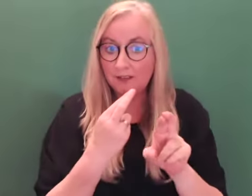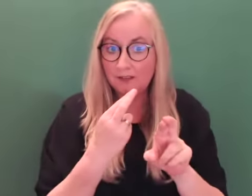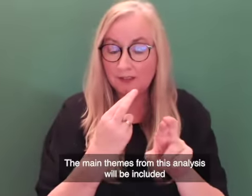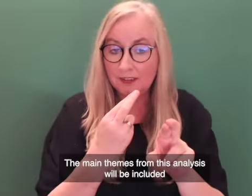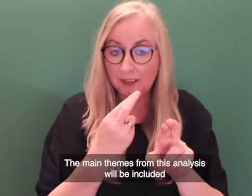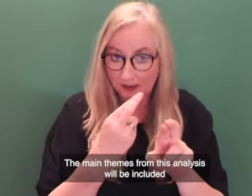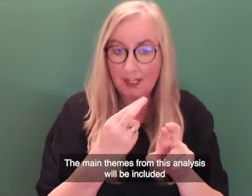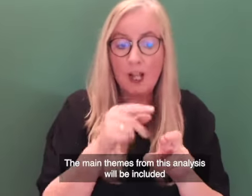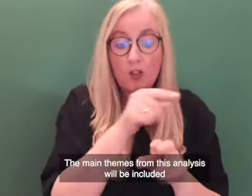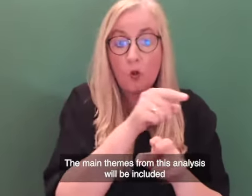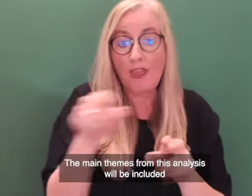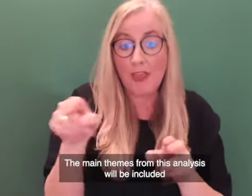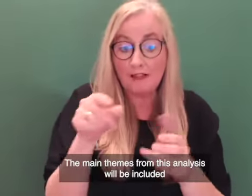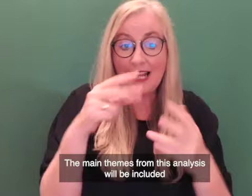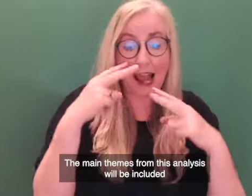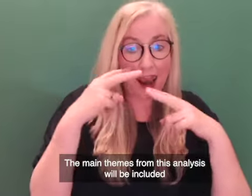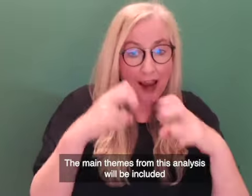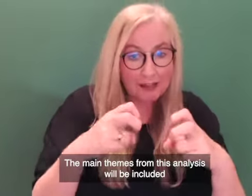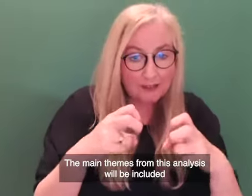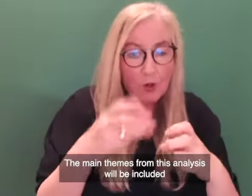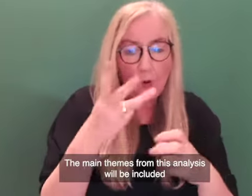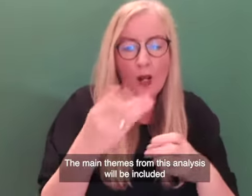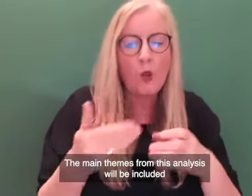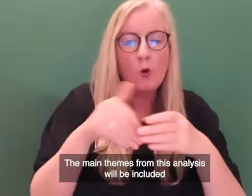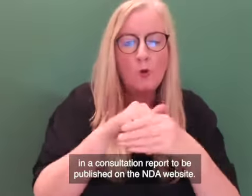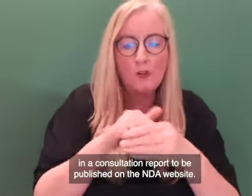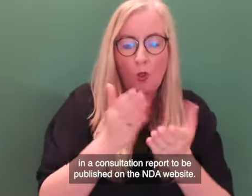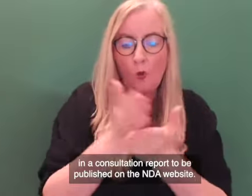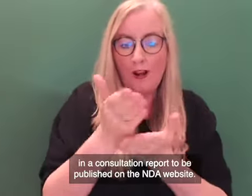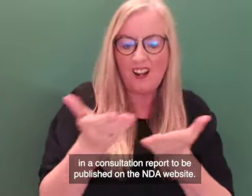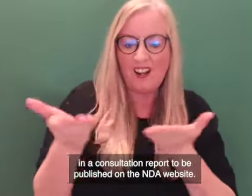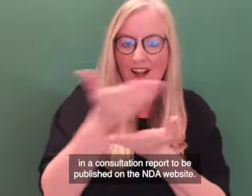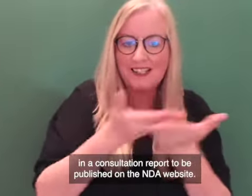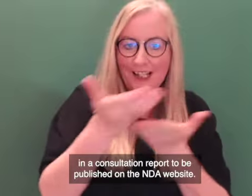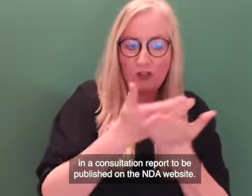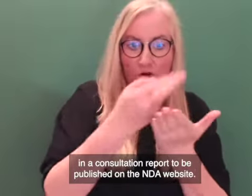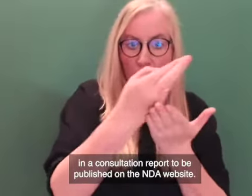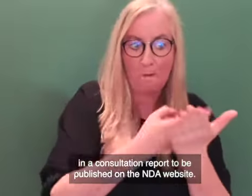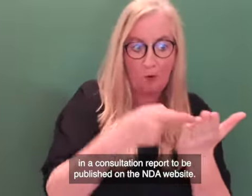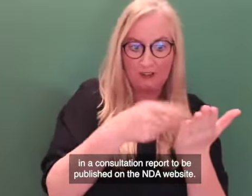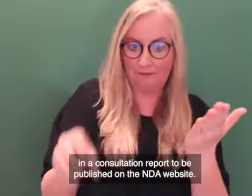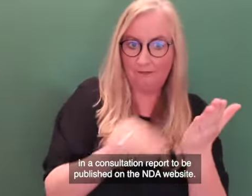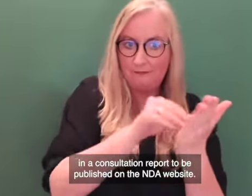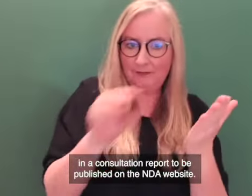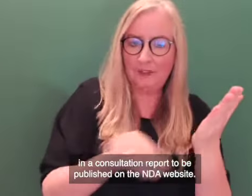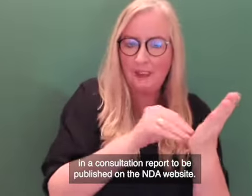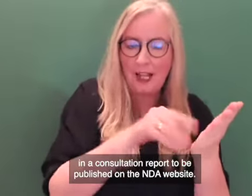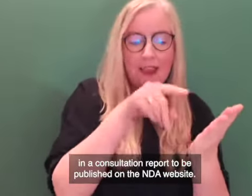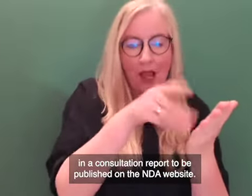The main themes from this analysis will be included in a consultation report to be published on the